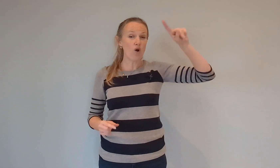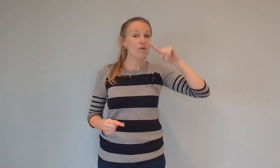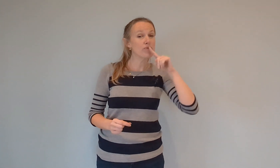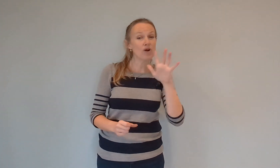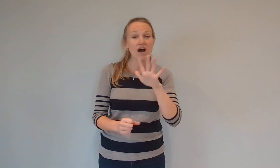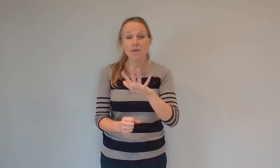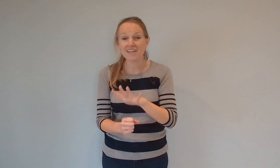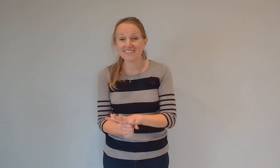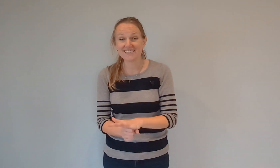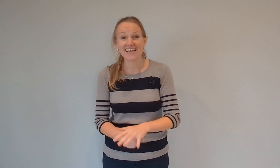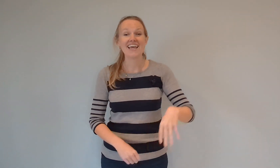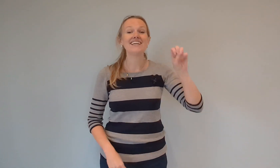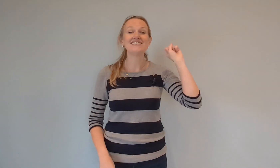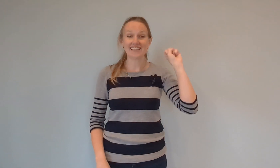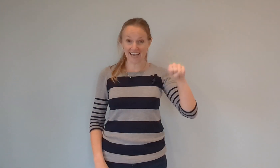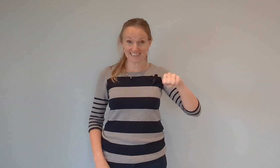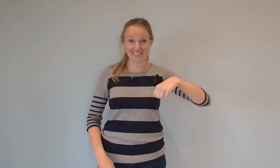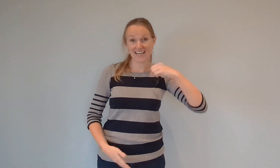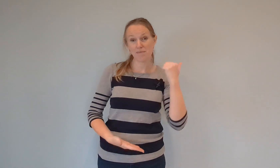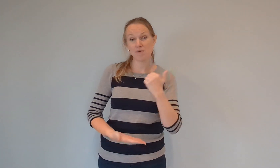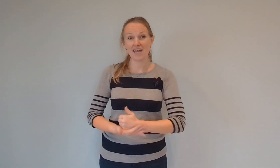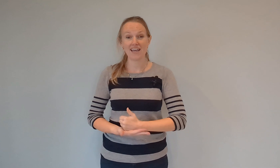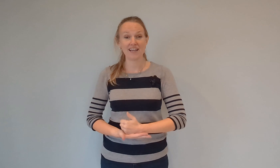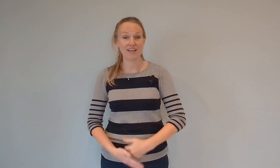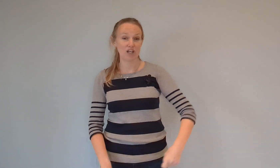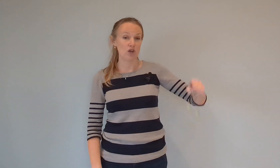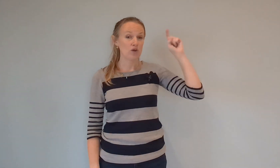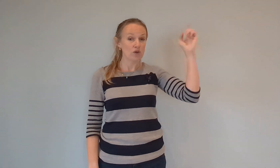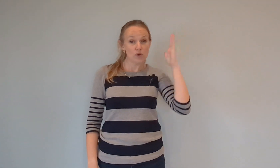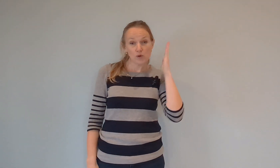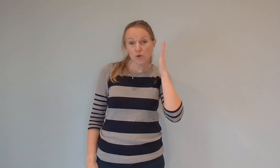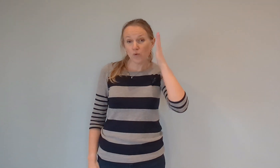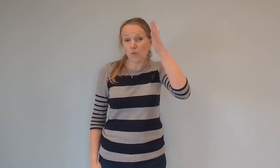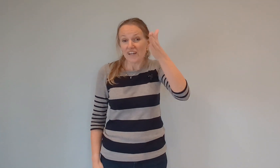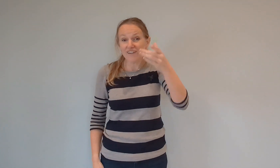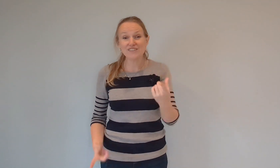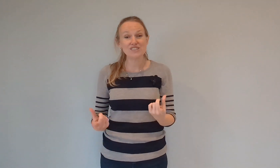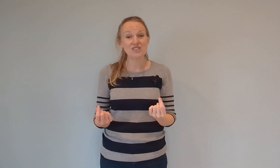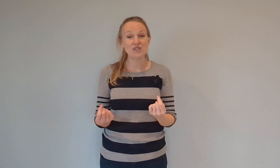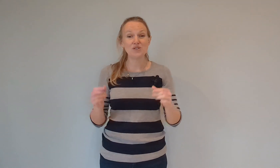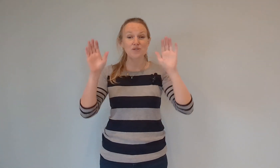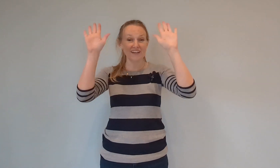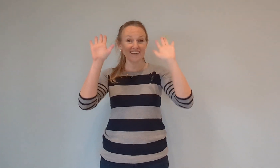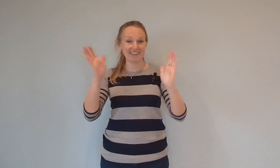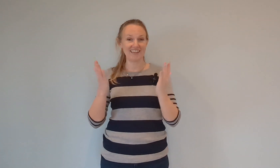your promise is yes and amen. You will do great